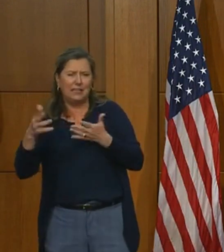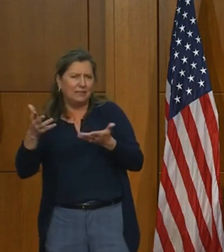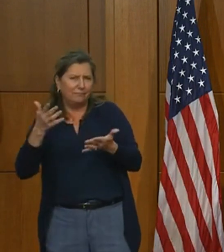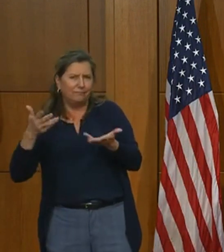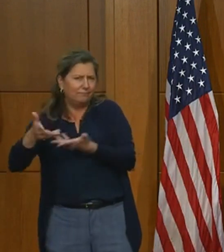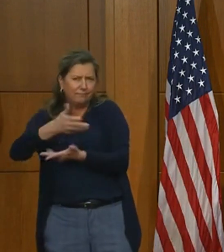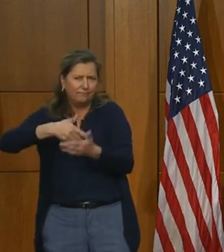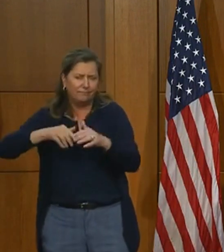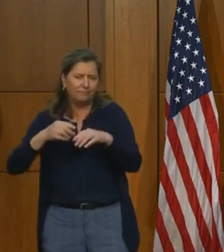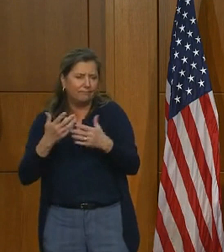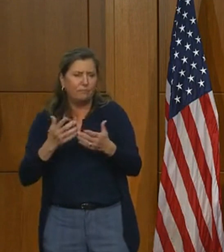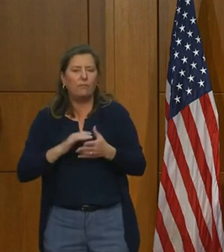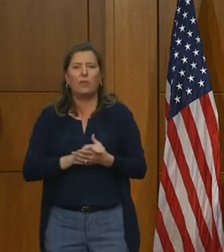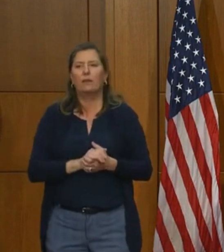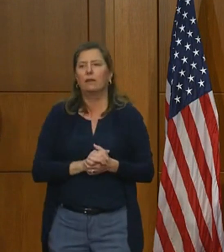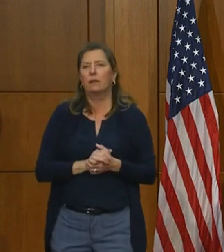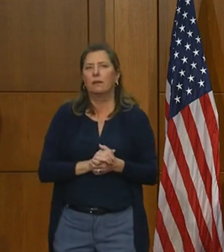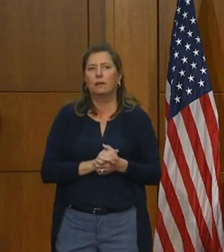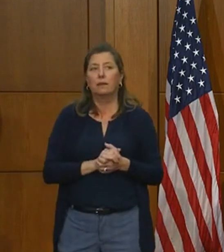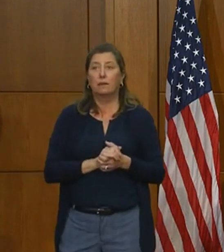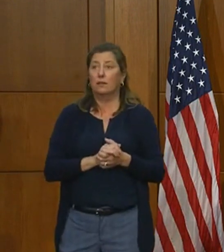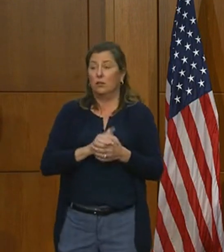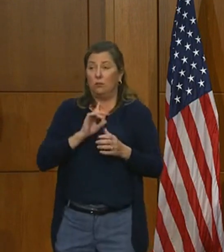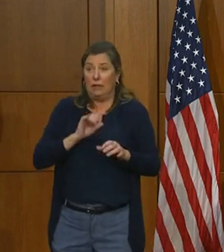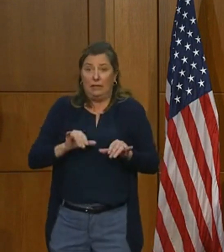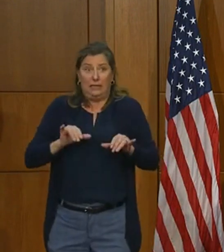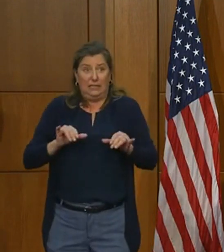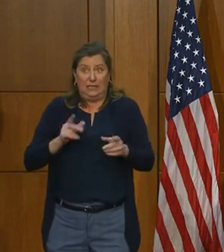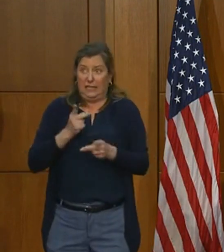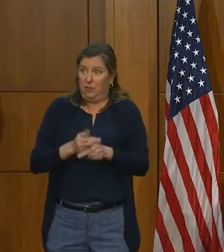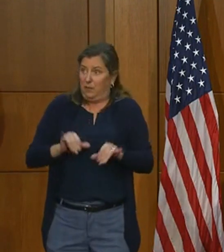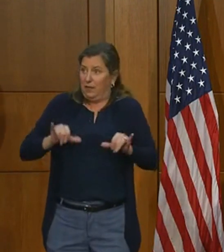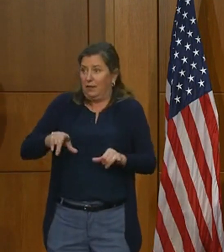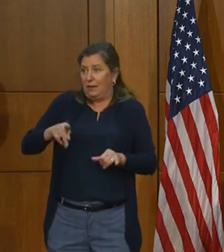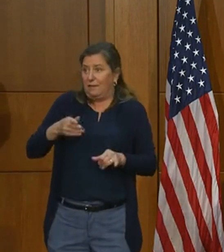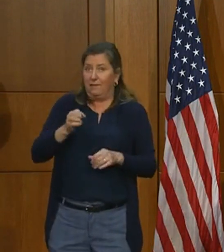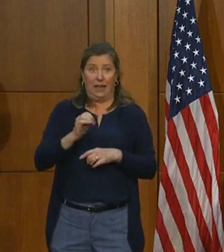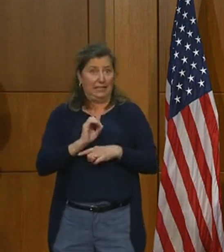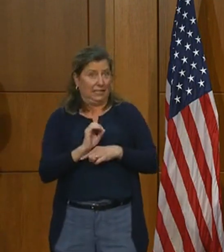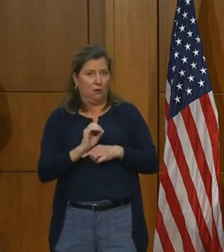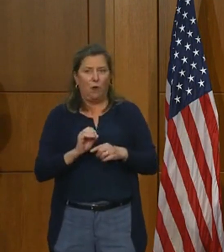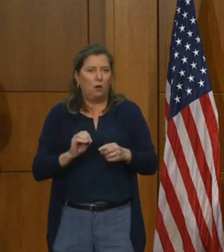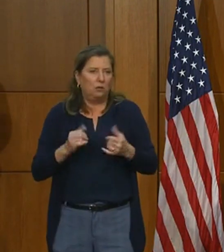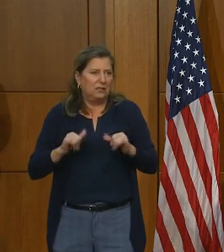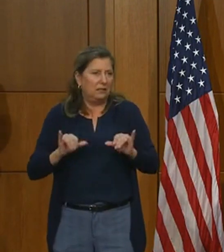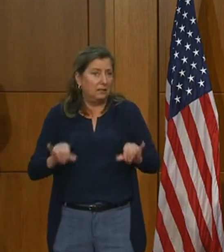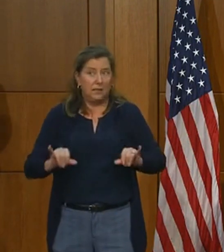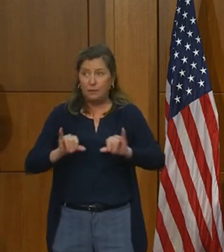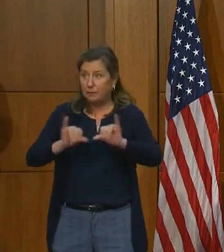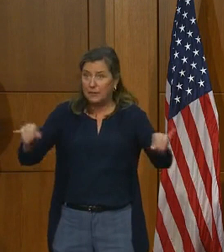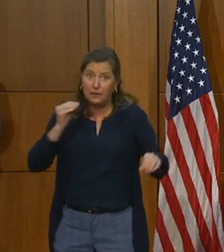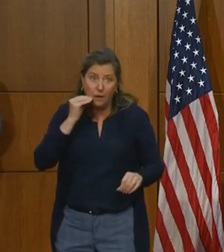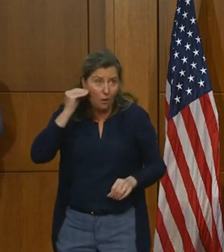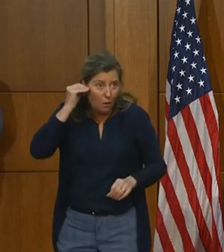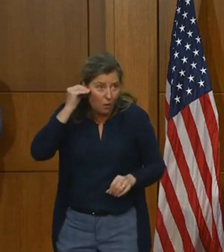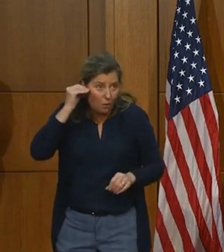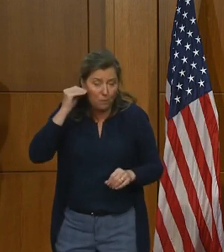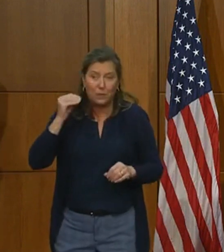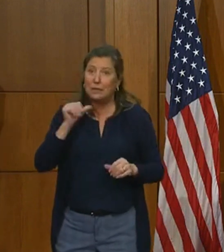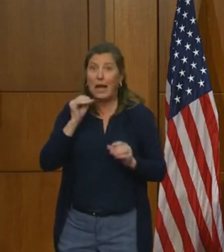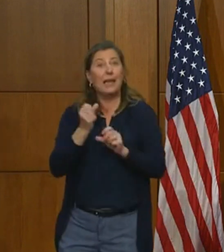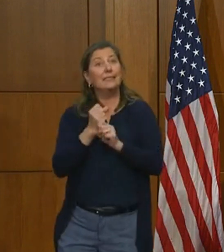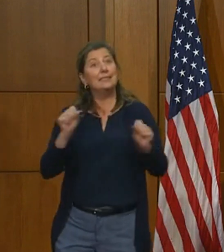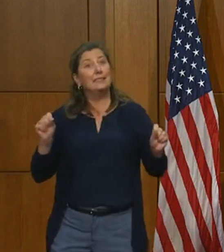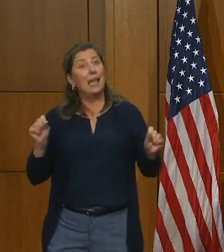think anything as far as staying in phase 0 has changed. Obviously, it's still stay at home. It's not safer at